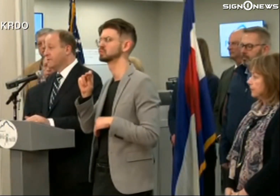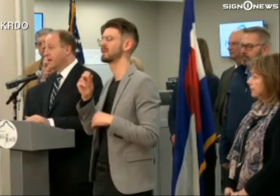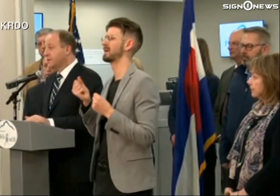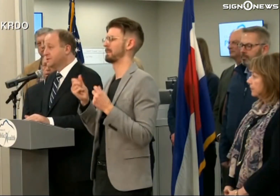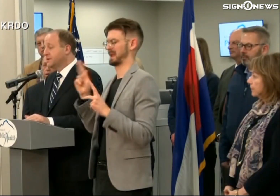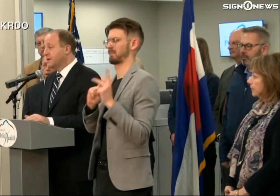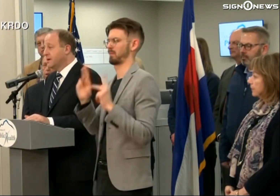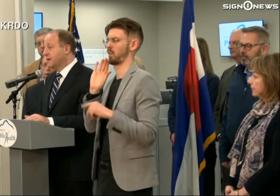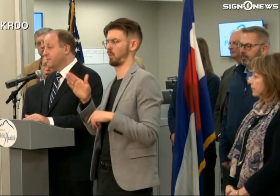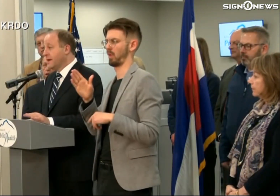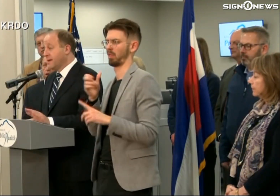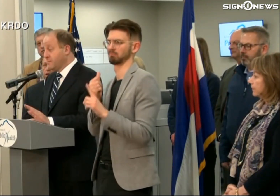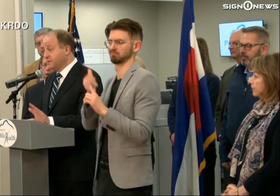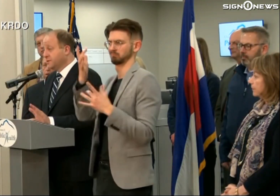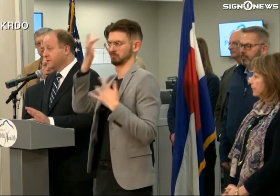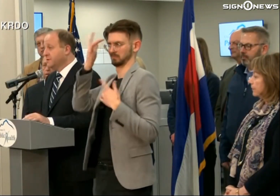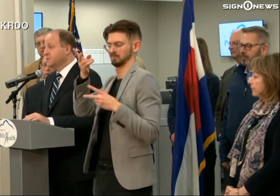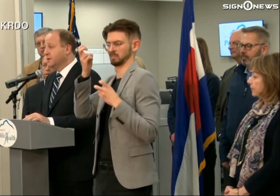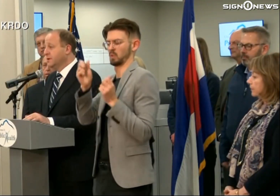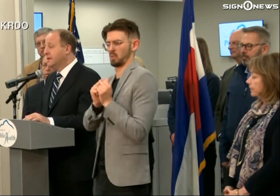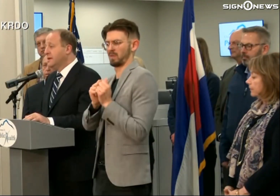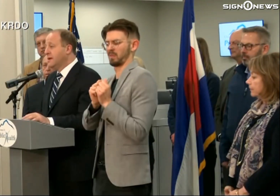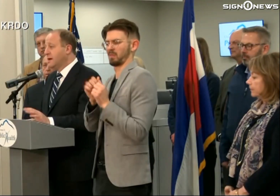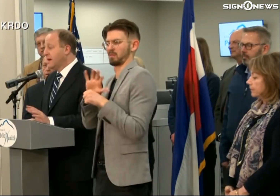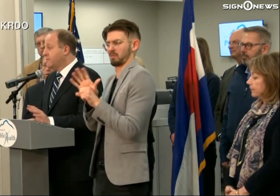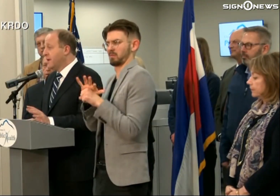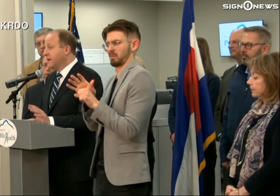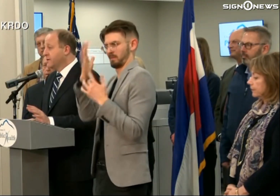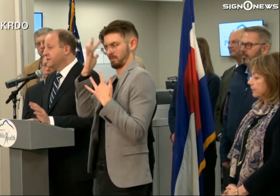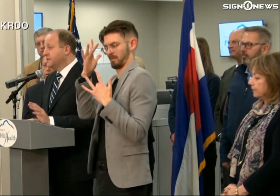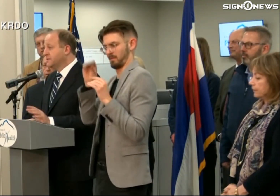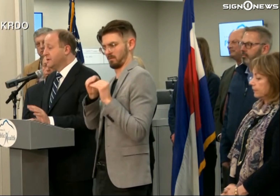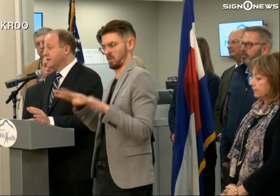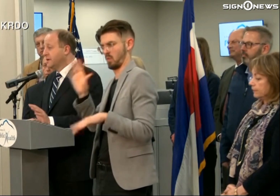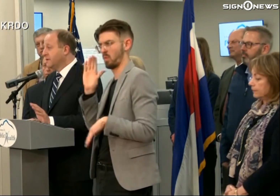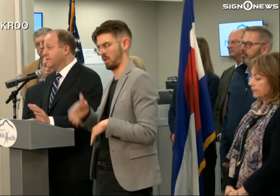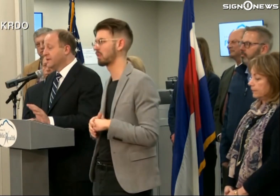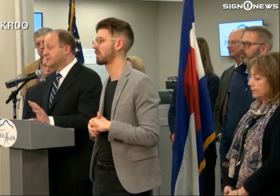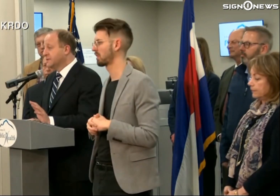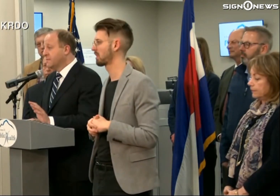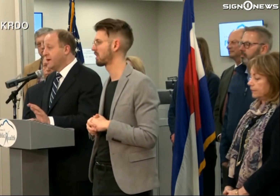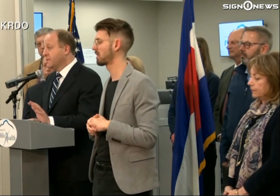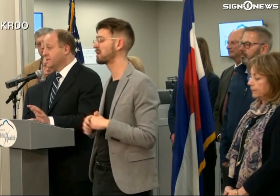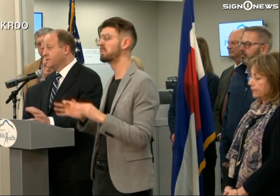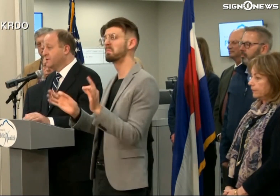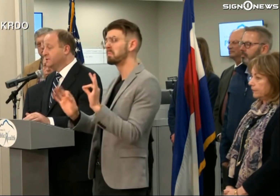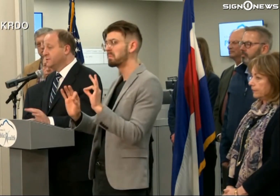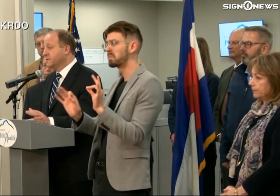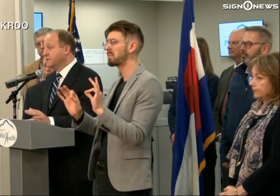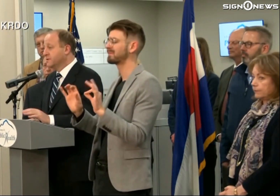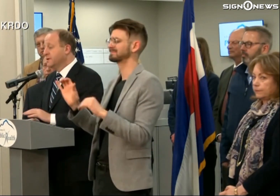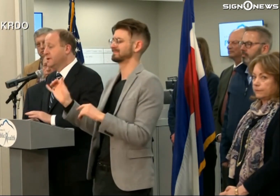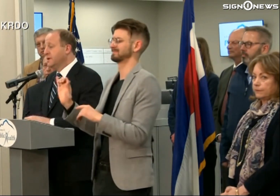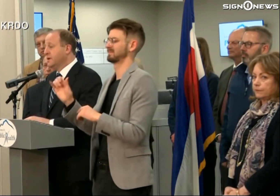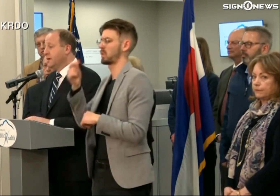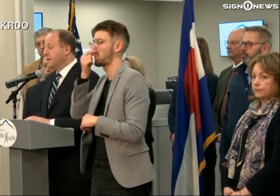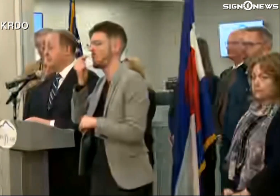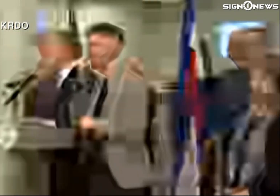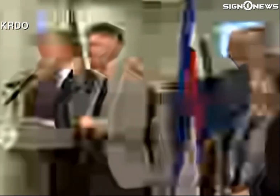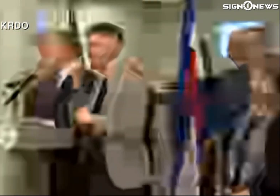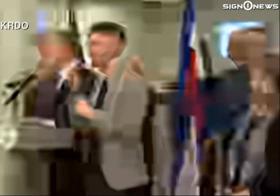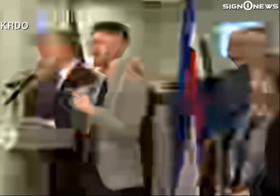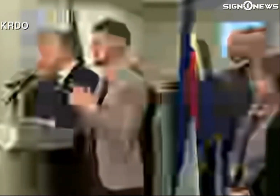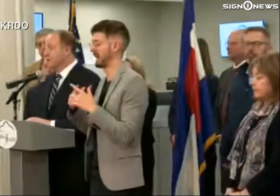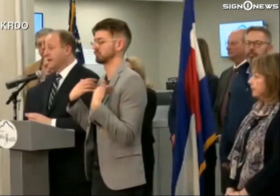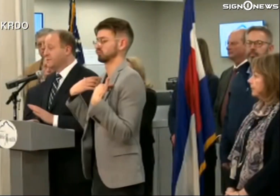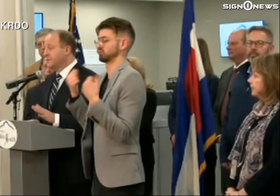with coronavirus, and most of those will have a minor illness and be inconvenienced as they might with a cold and be able